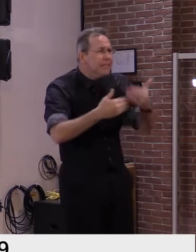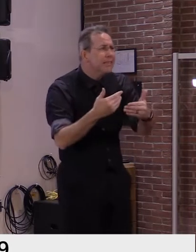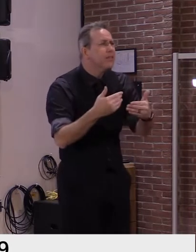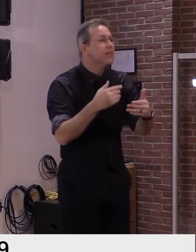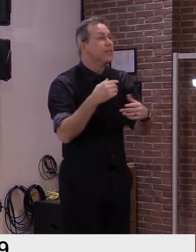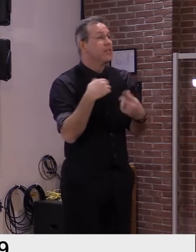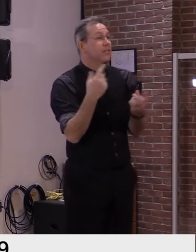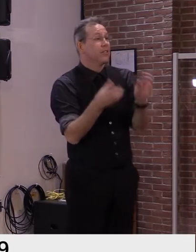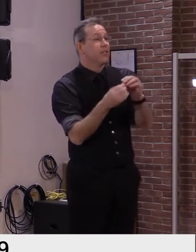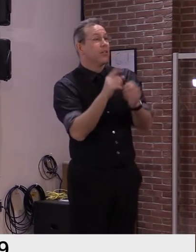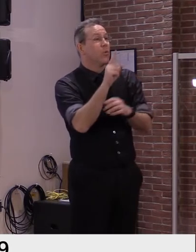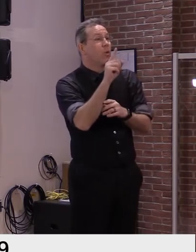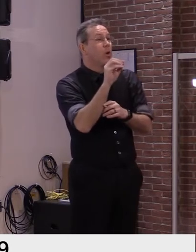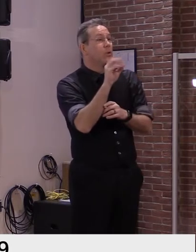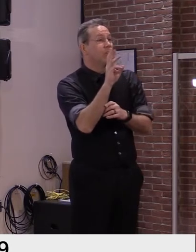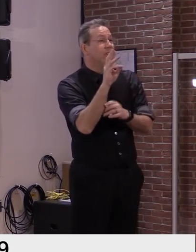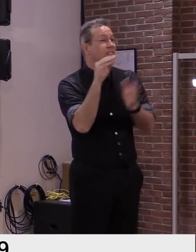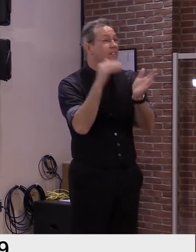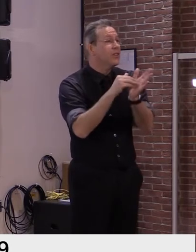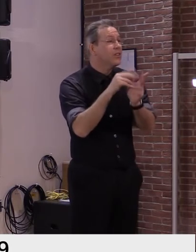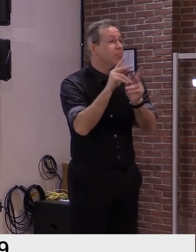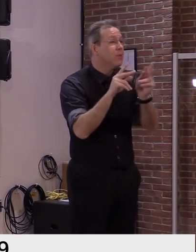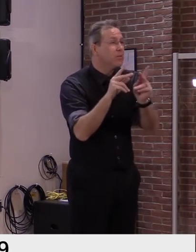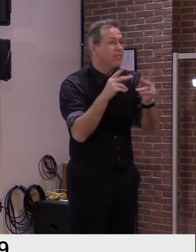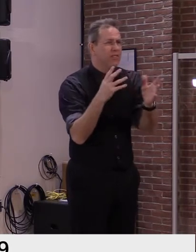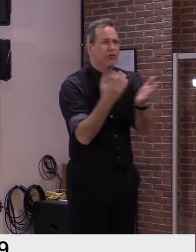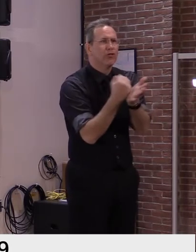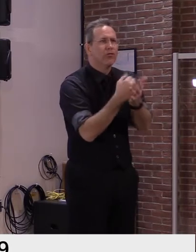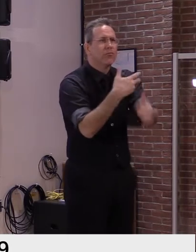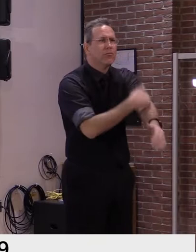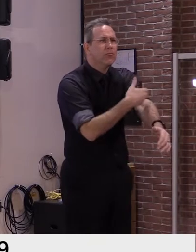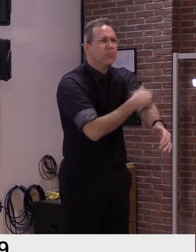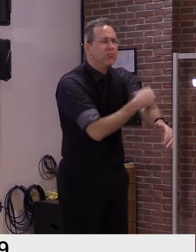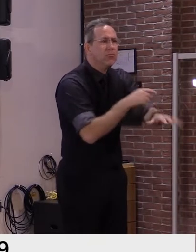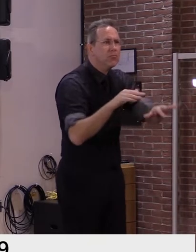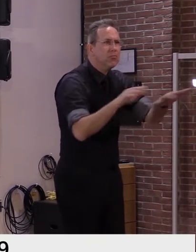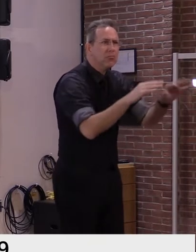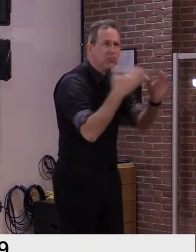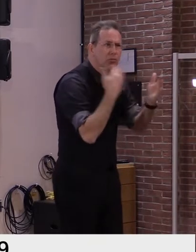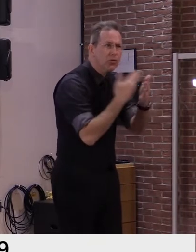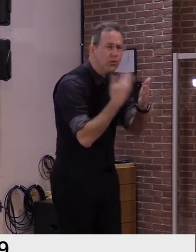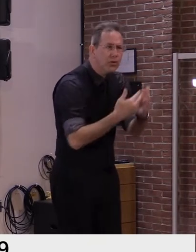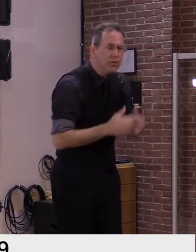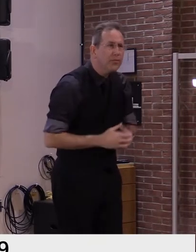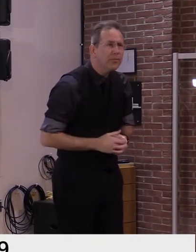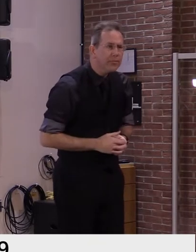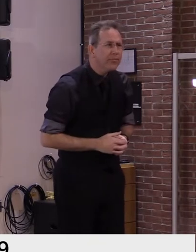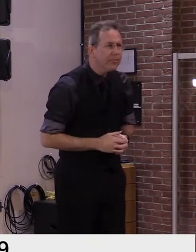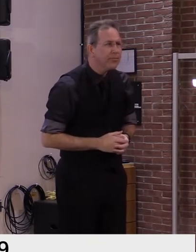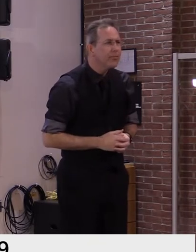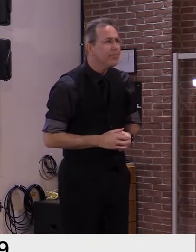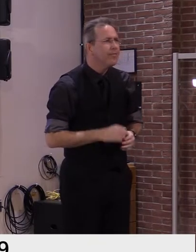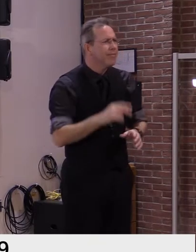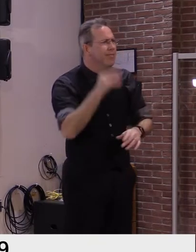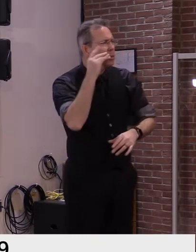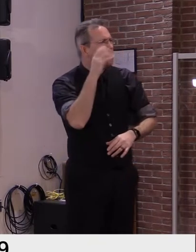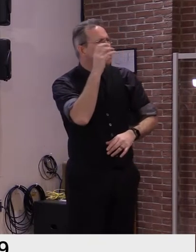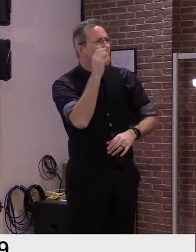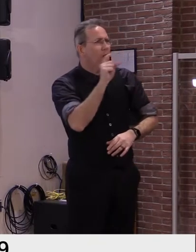106,300 people have been vaccinated against COVID-19. Think about it. It's